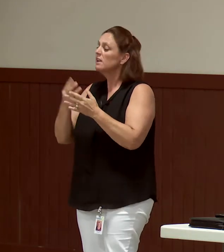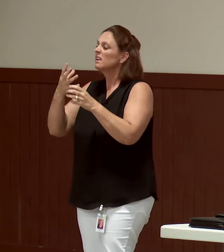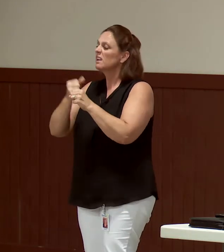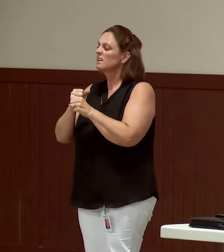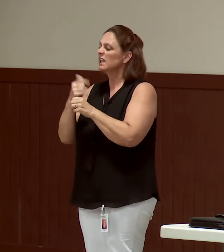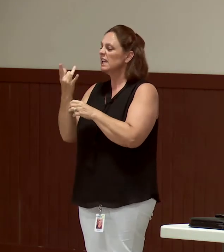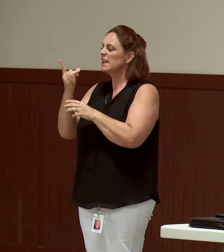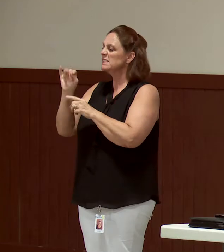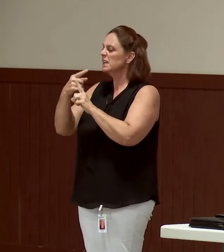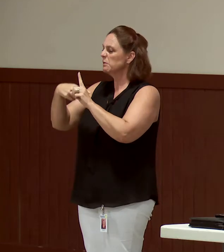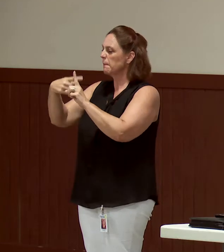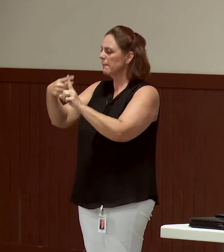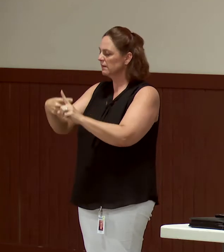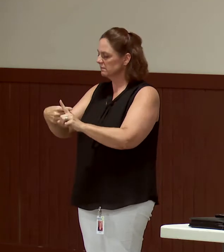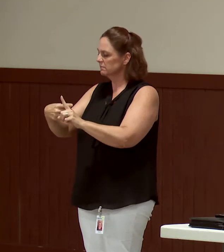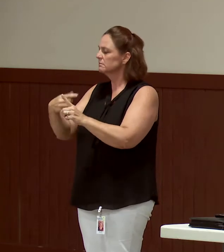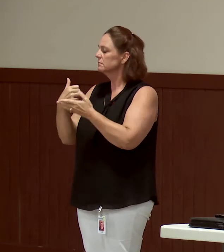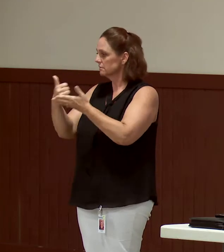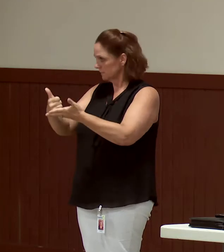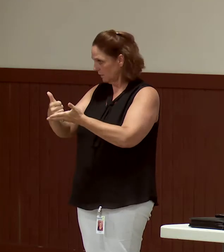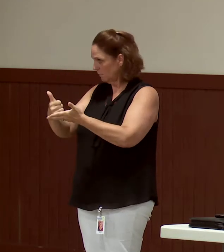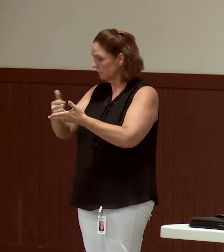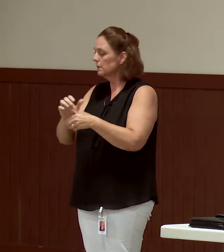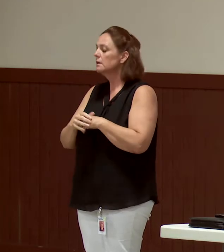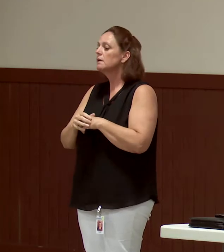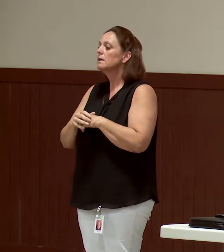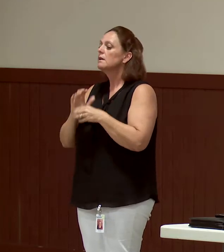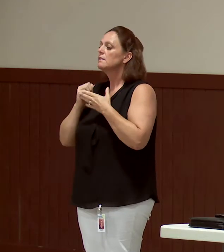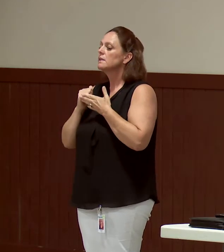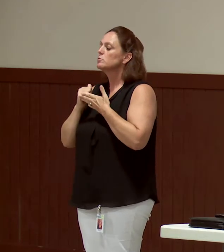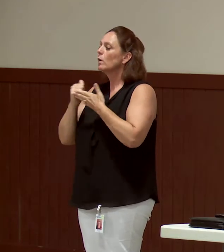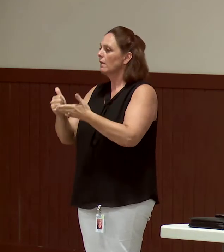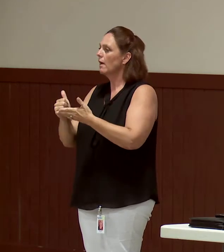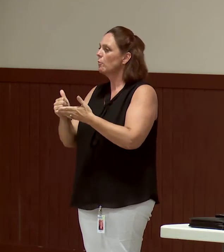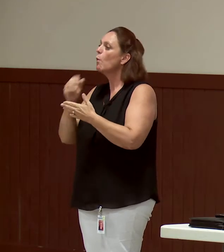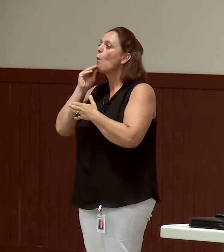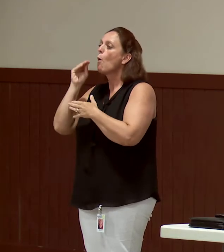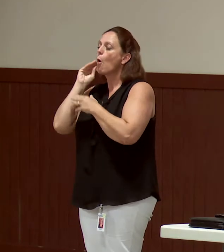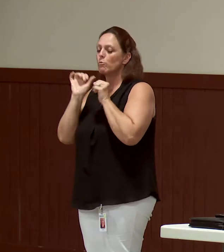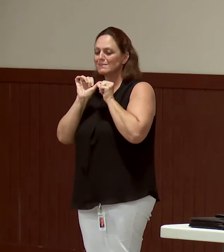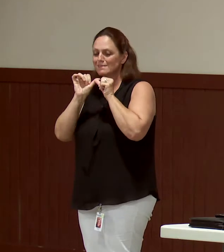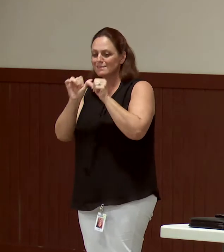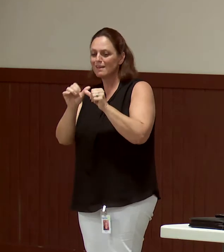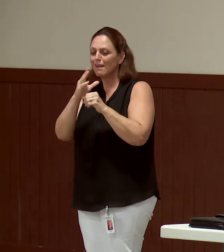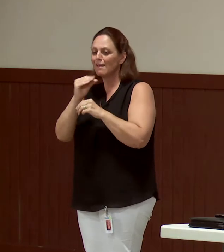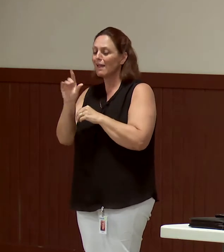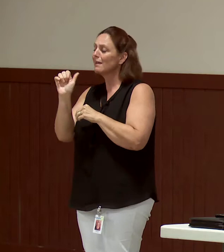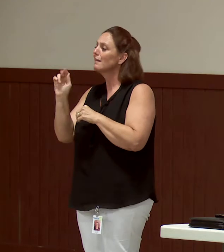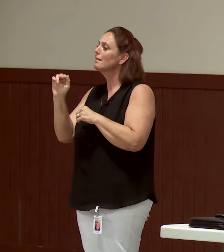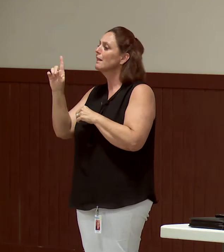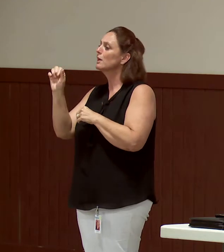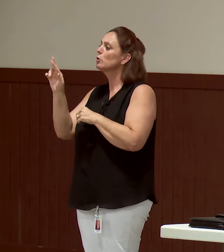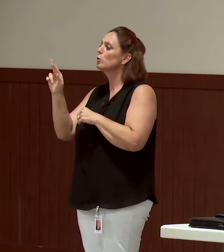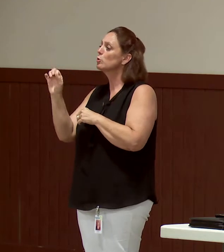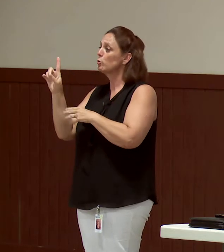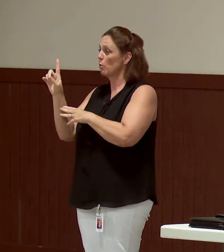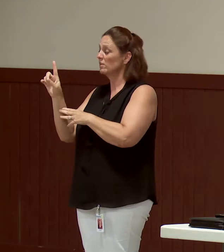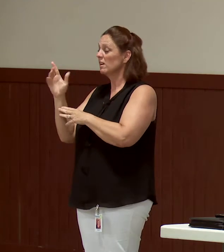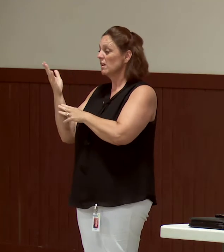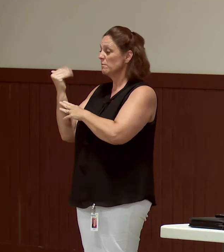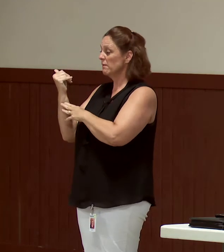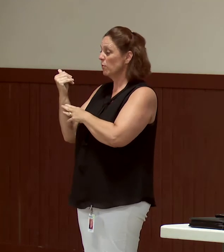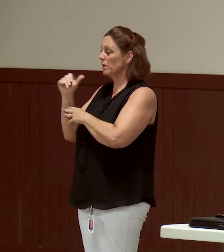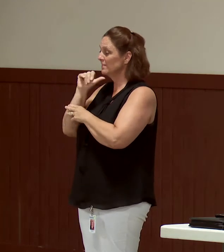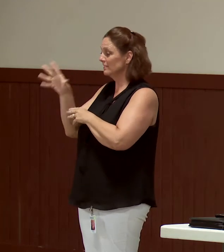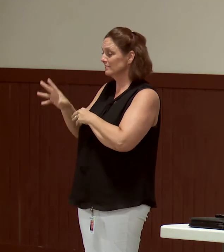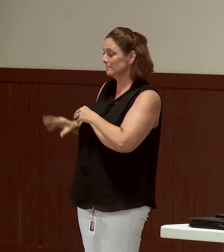rent and utility assistance. This can help stabilize households, and it will also help the landlords who have experienced a significant loss since the pandemic as